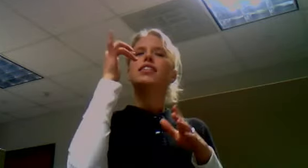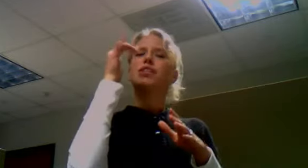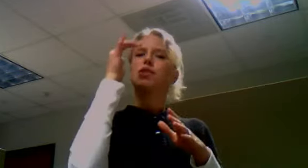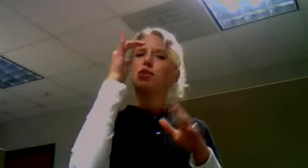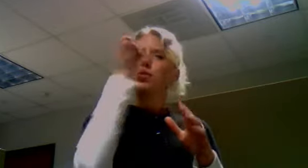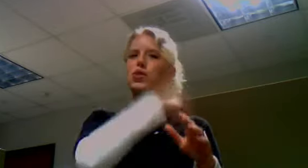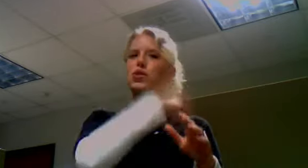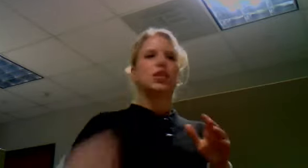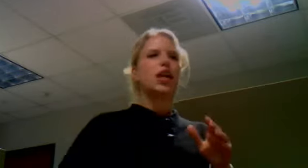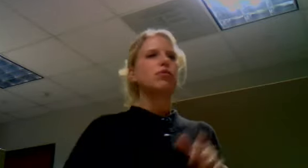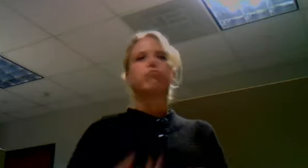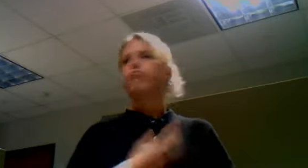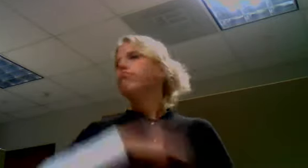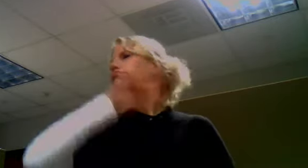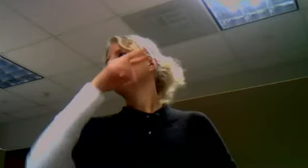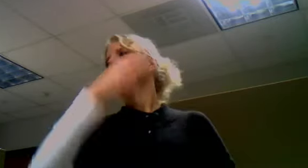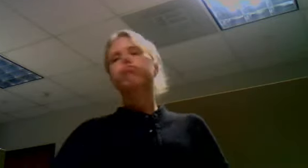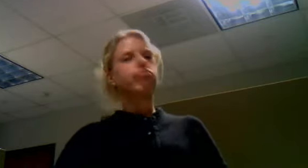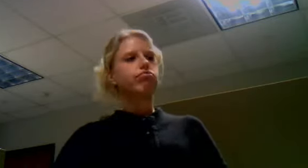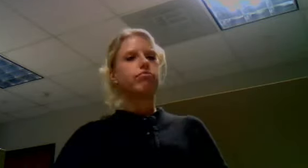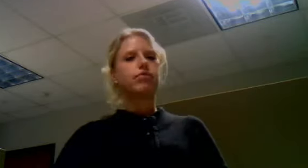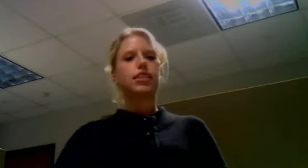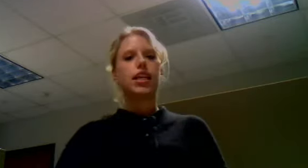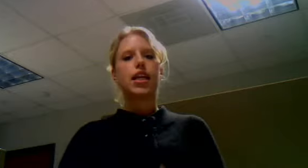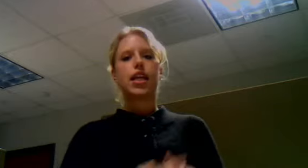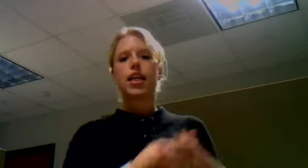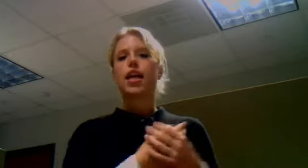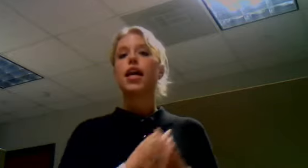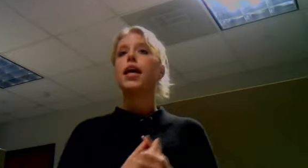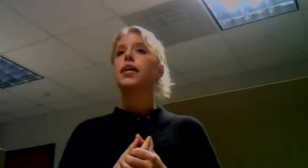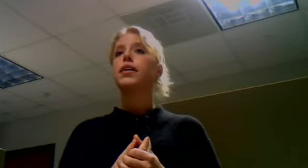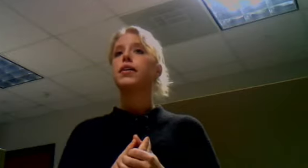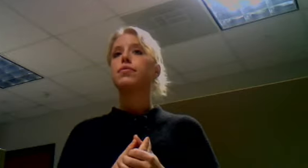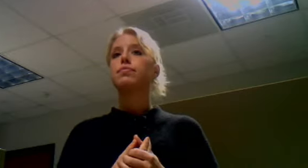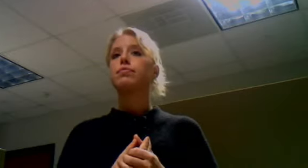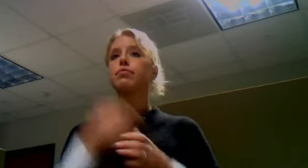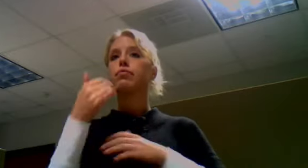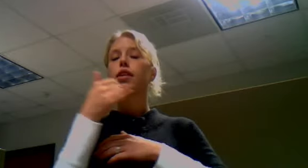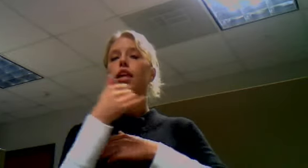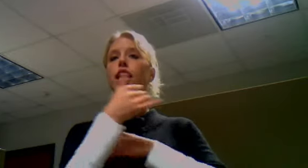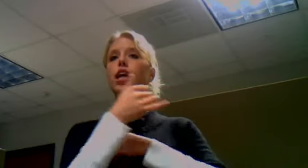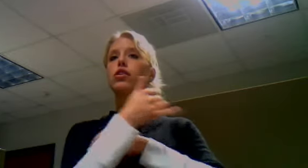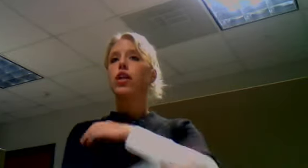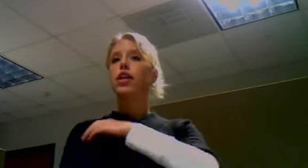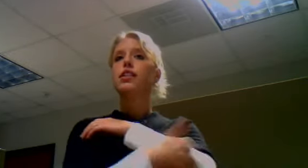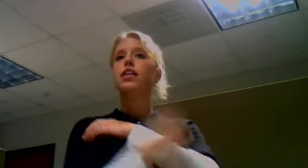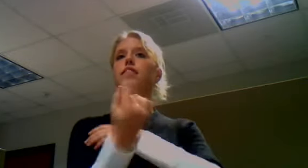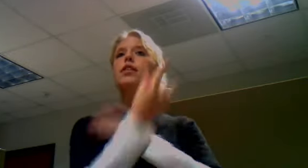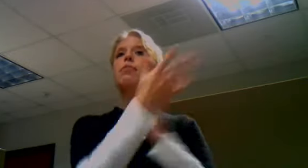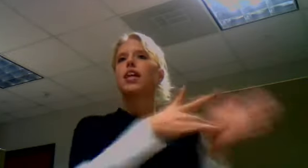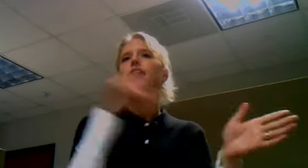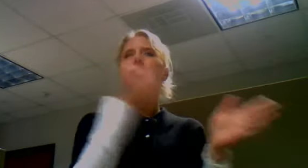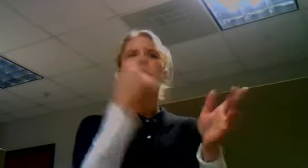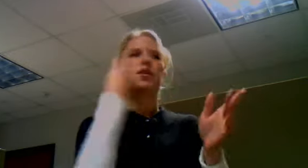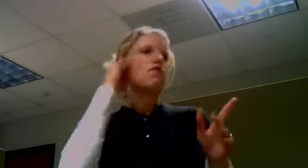went mad. It must mean that the country had something so advantageous to itself in terms of economic